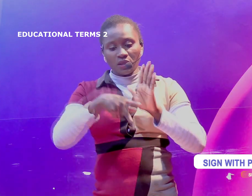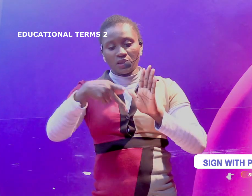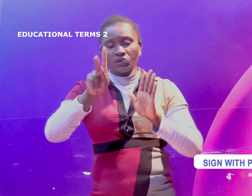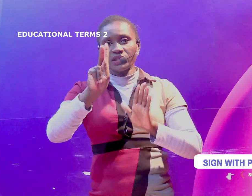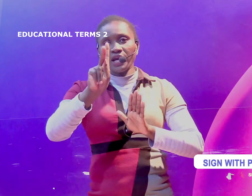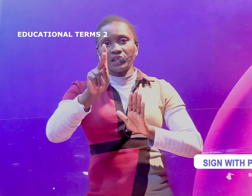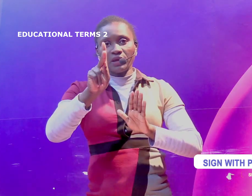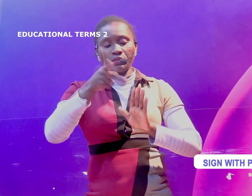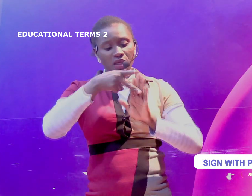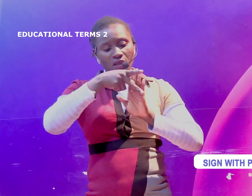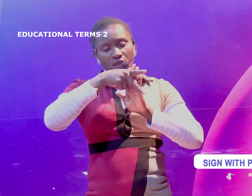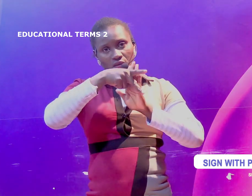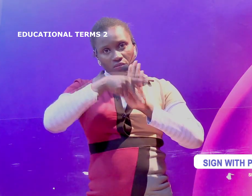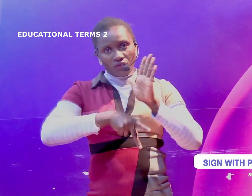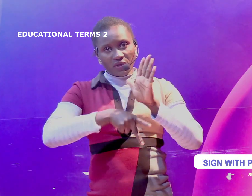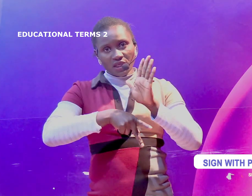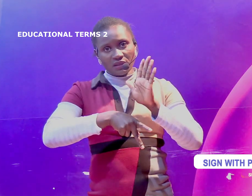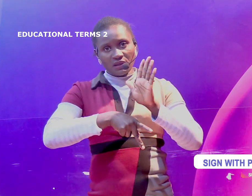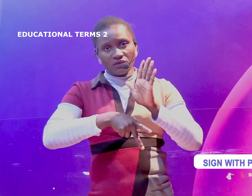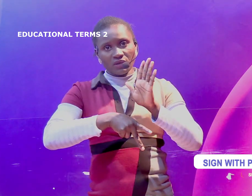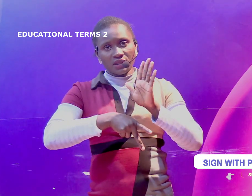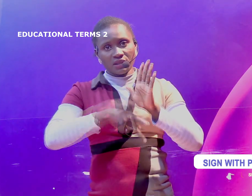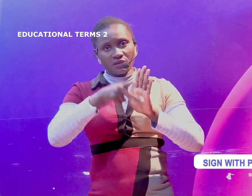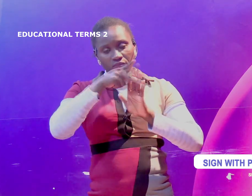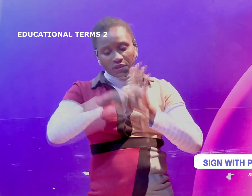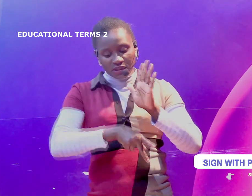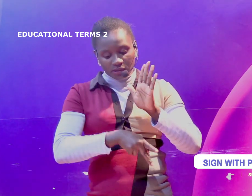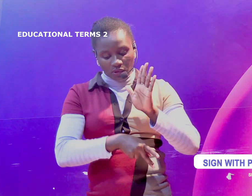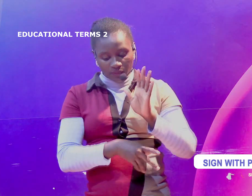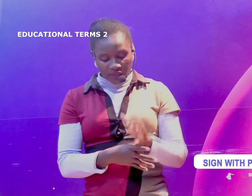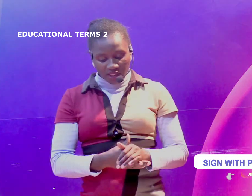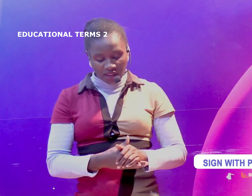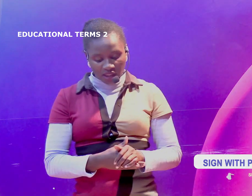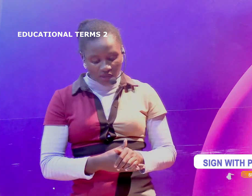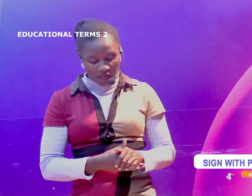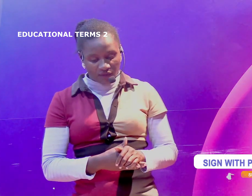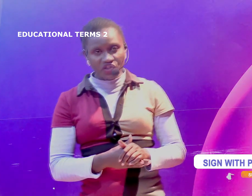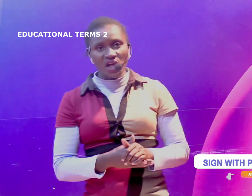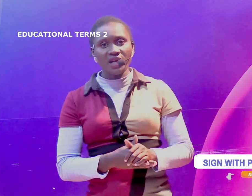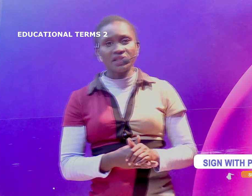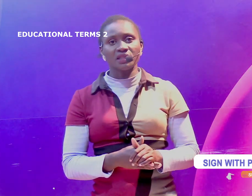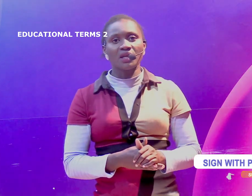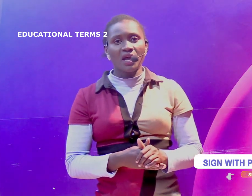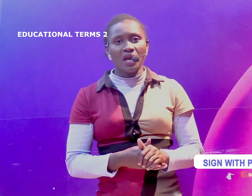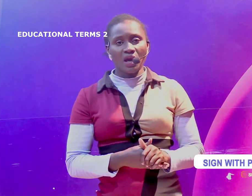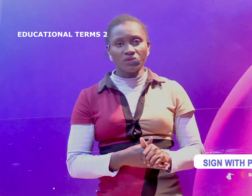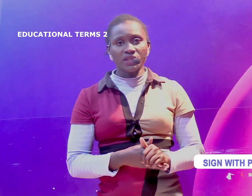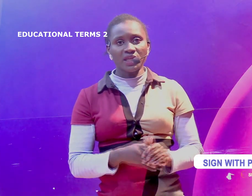using a letter P, moving downwards, principle. And then you have charity. How do we sign